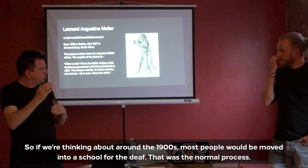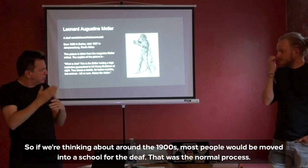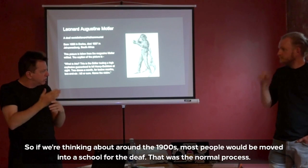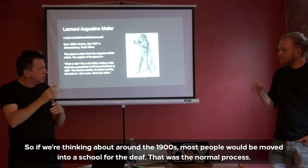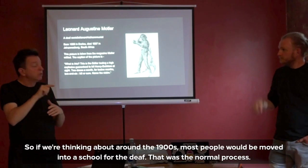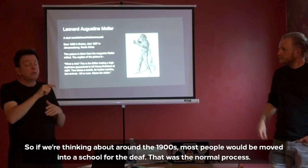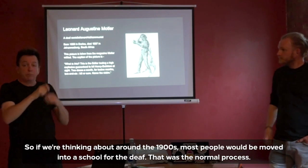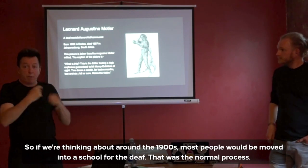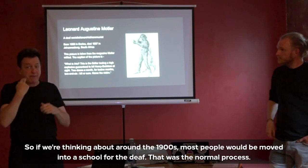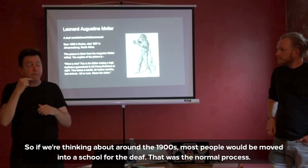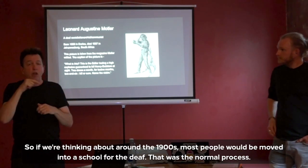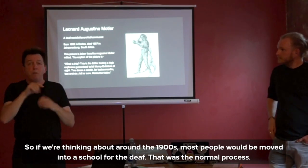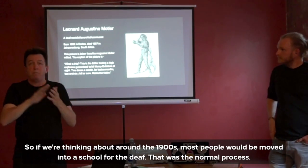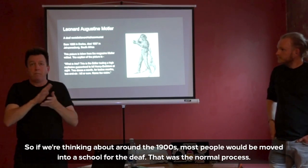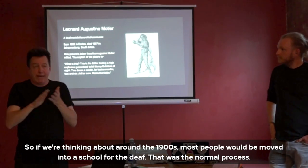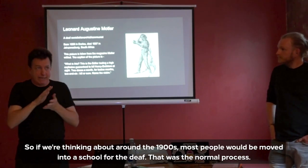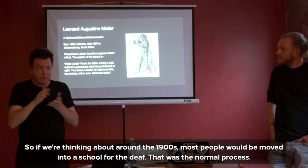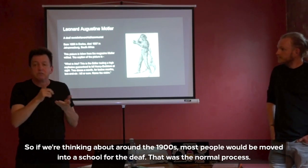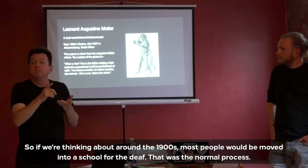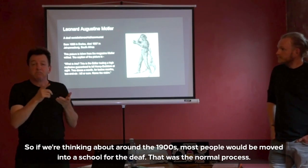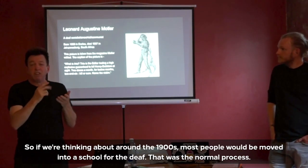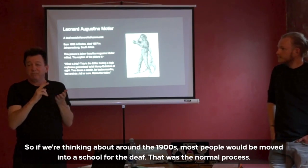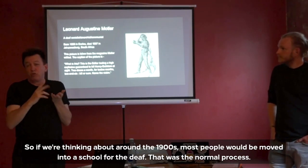So if we're thinking about around the 1900s,